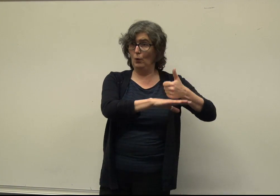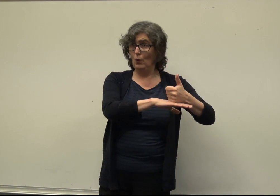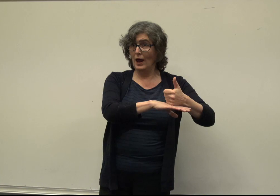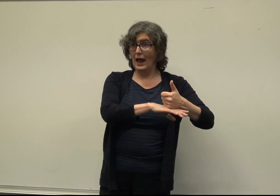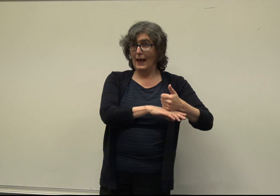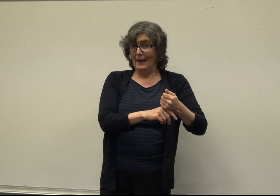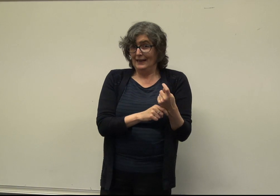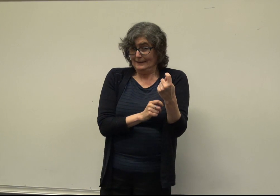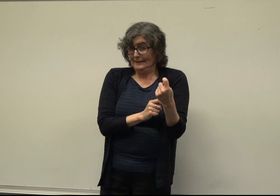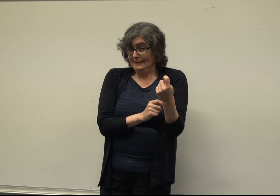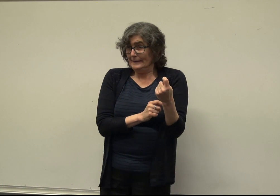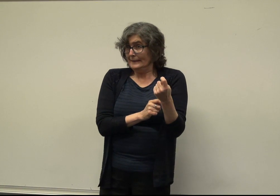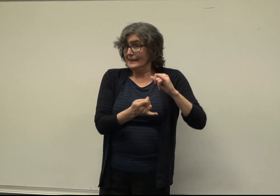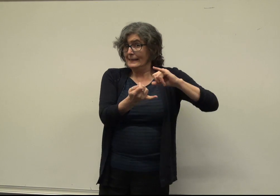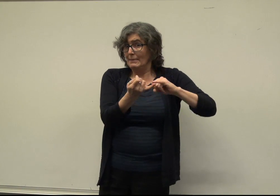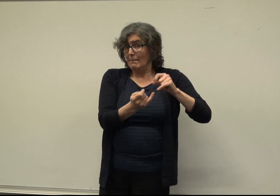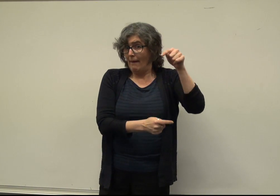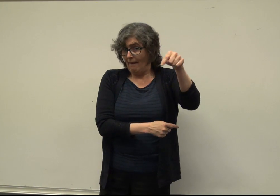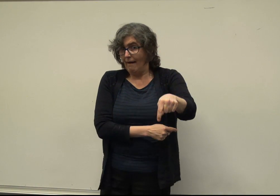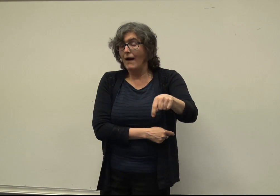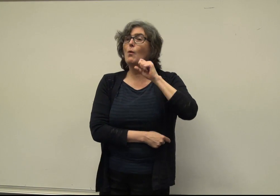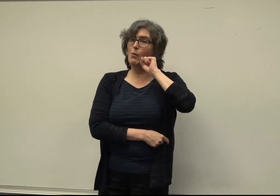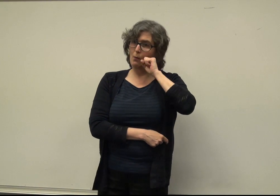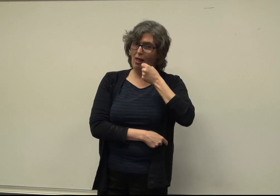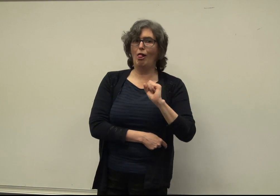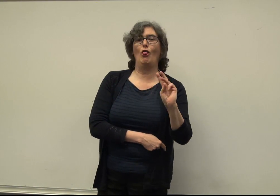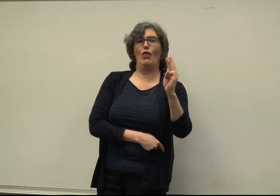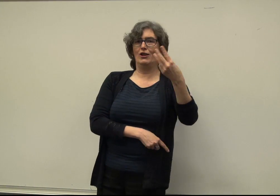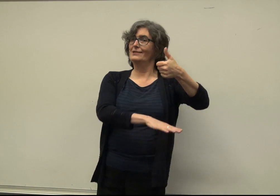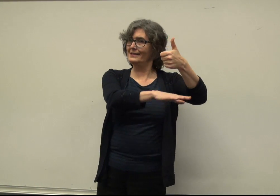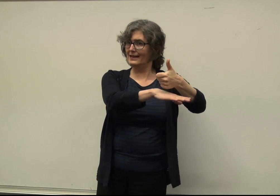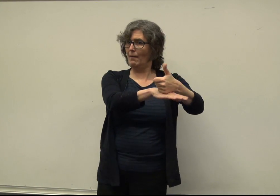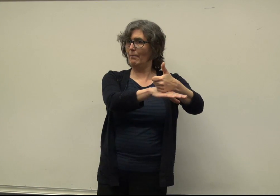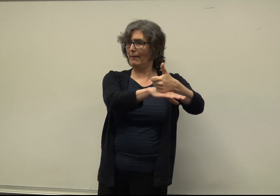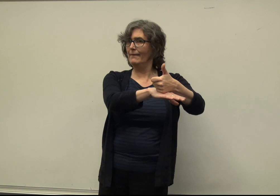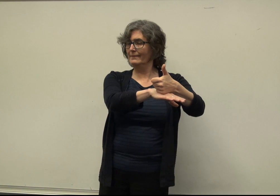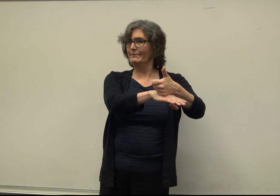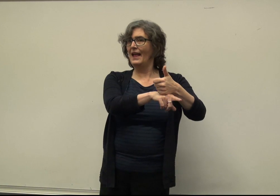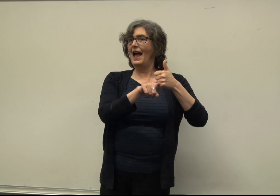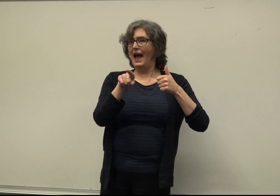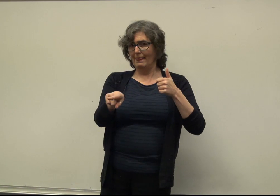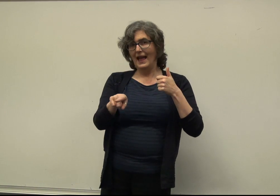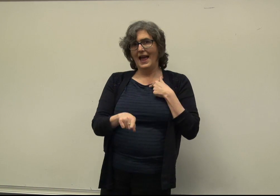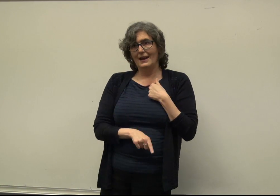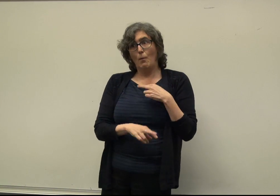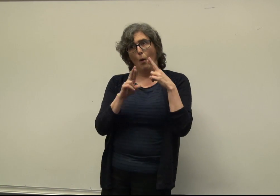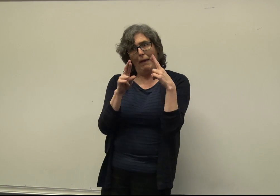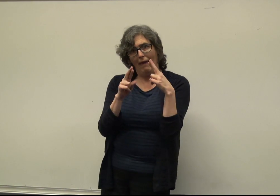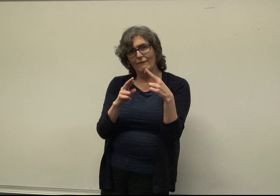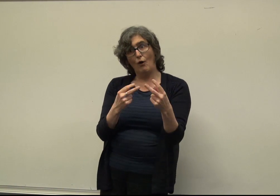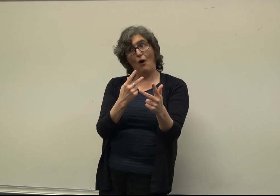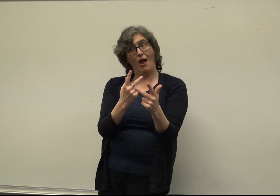in California. I'm negotiating with other 2 North American states. And we are